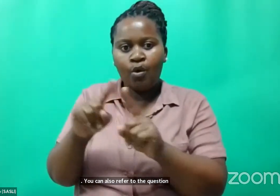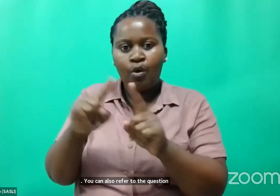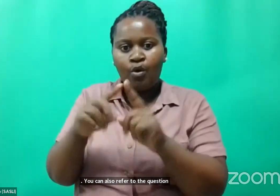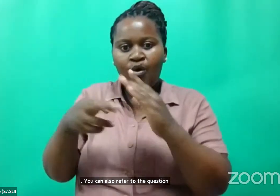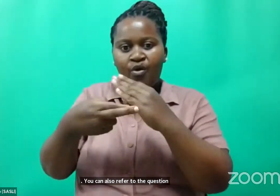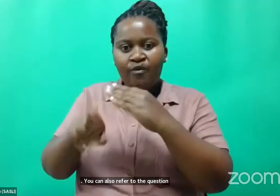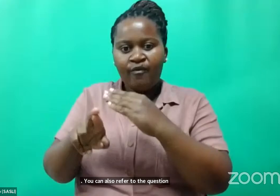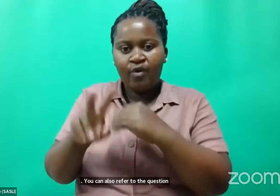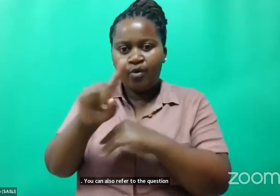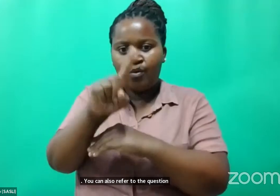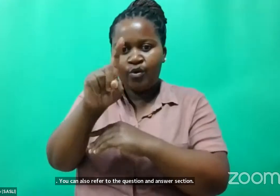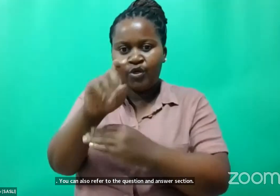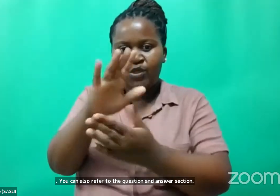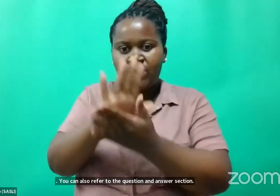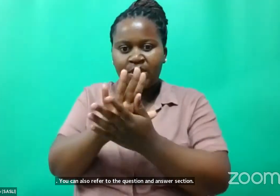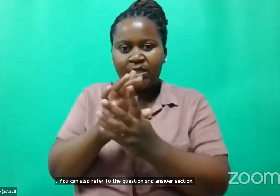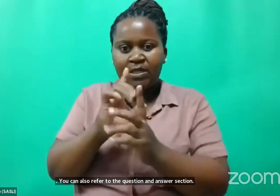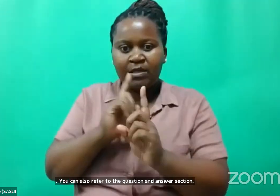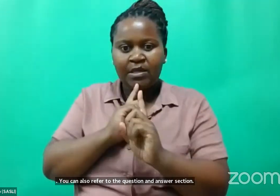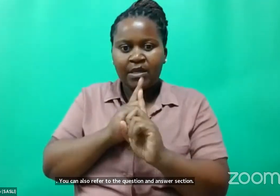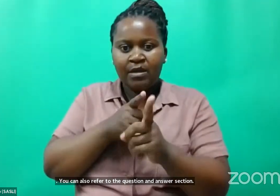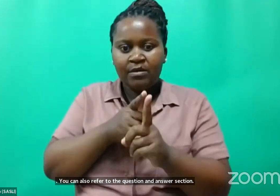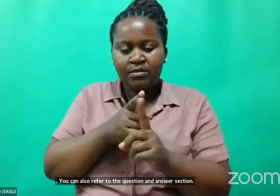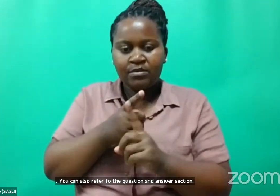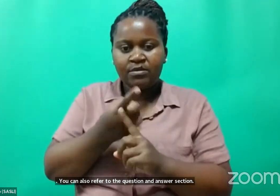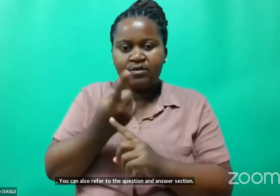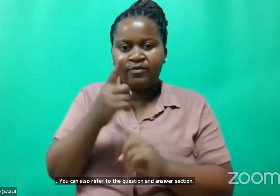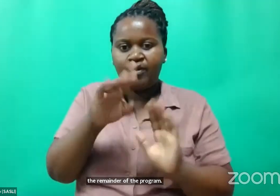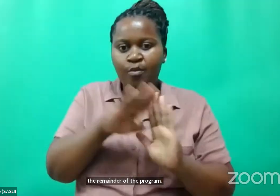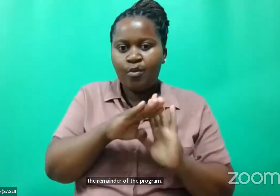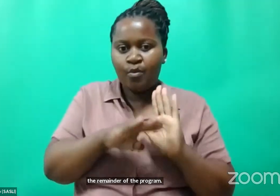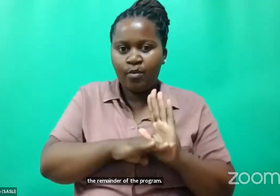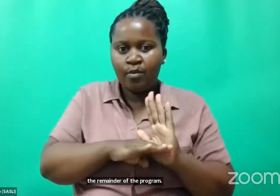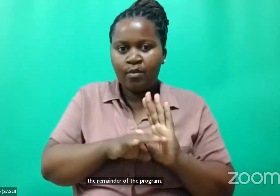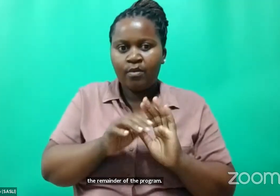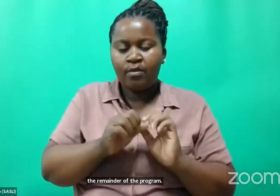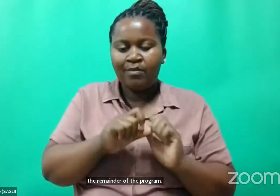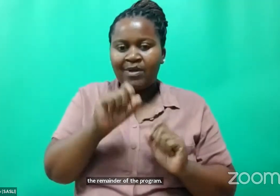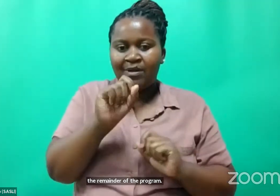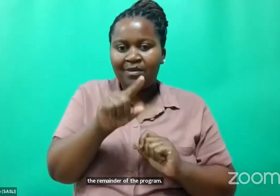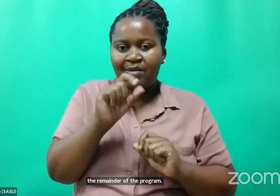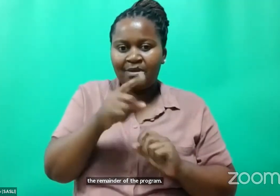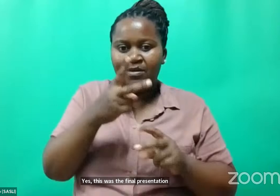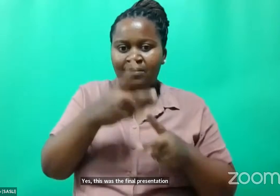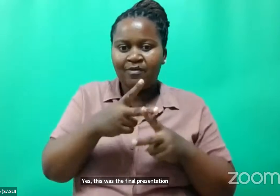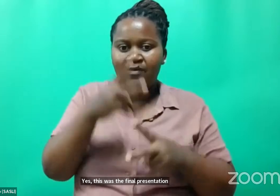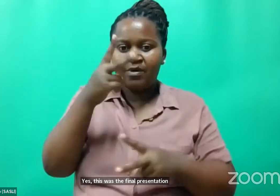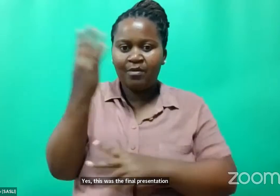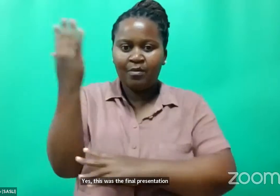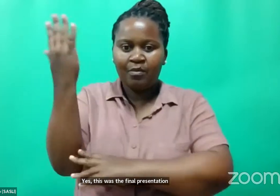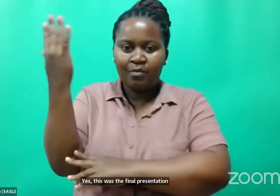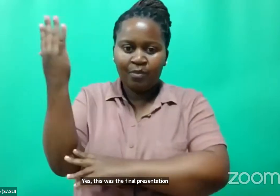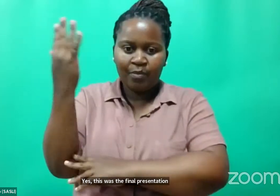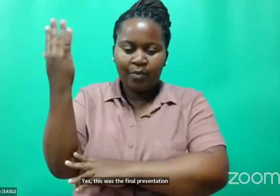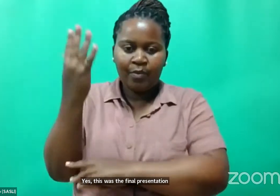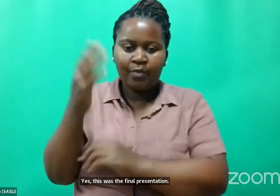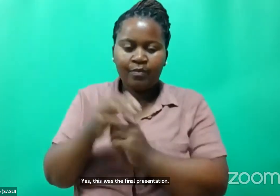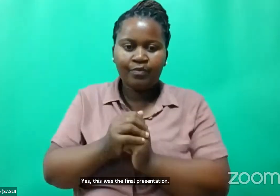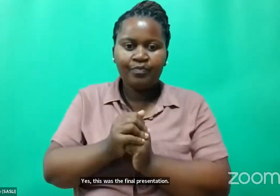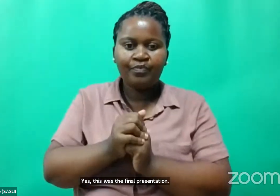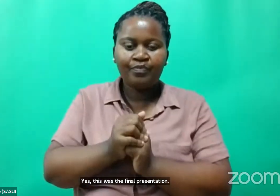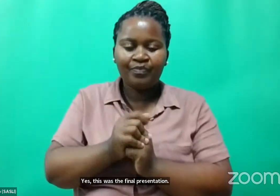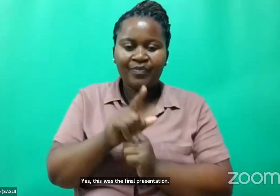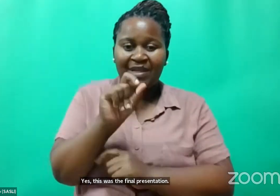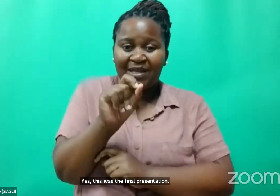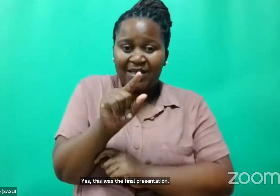section for the remainder of the program. Yes, this was the final presentation, and it is these kind